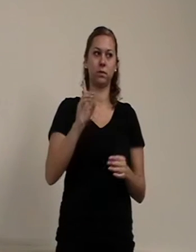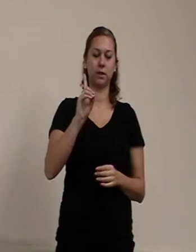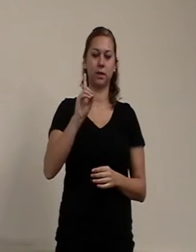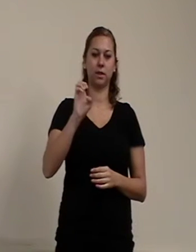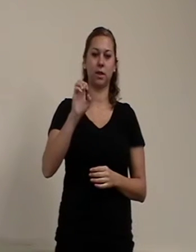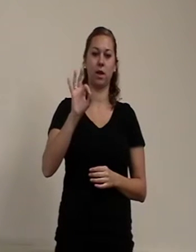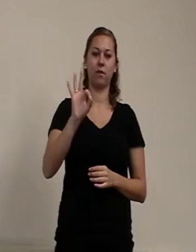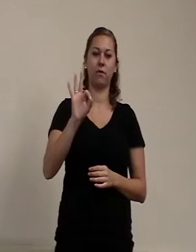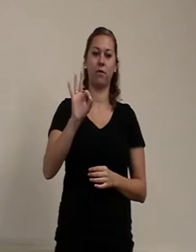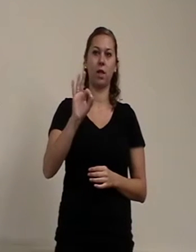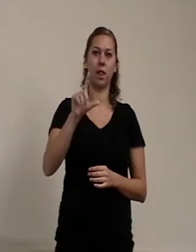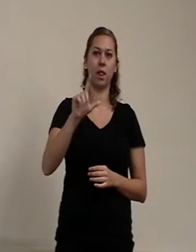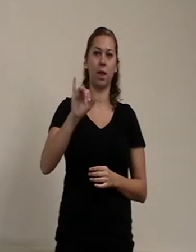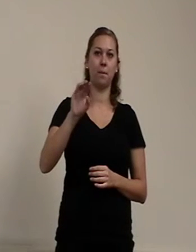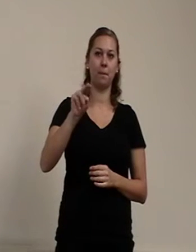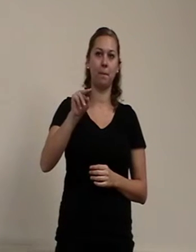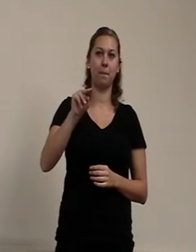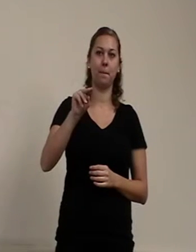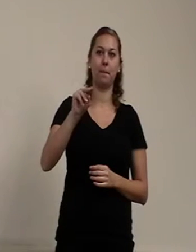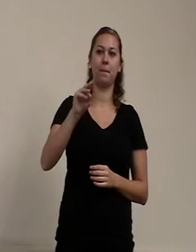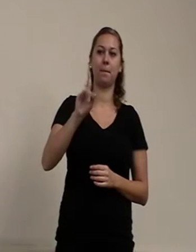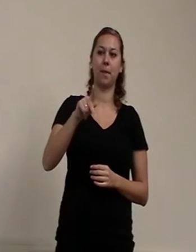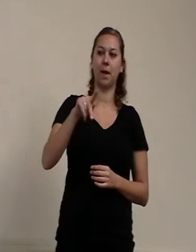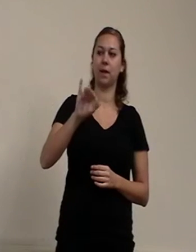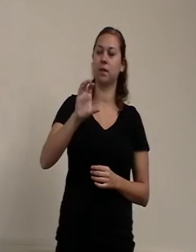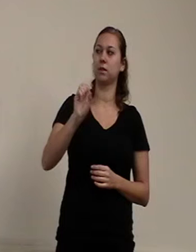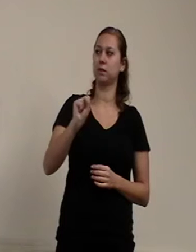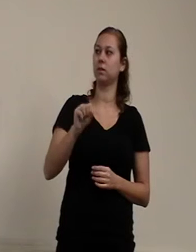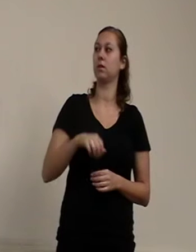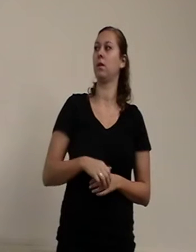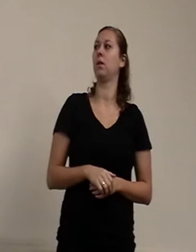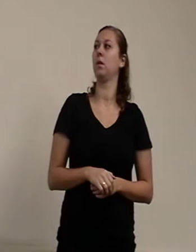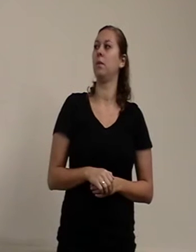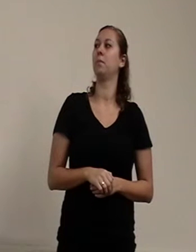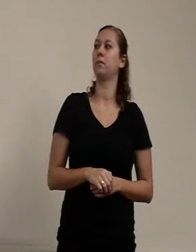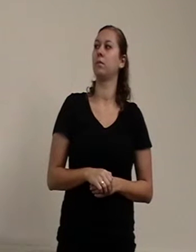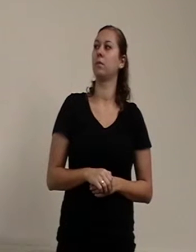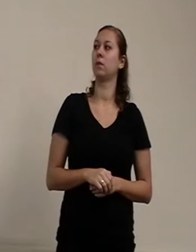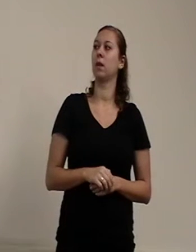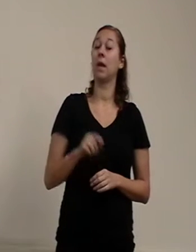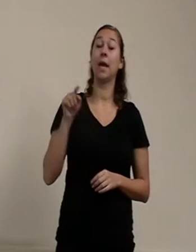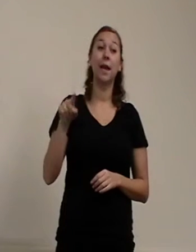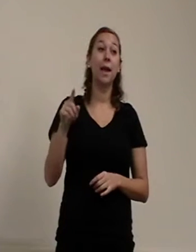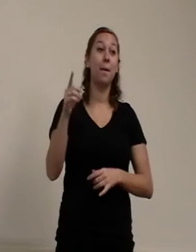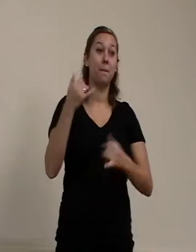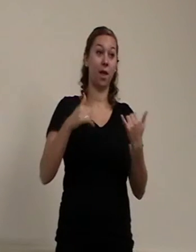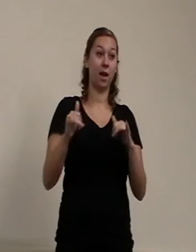Deaf Olympics, good. He played on the Italian national team in volleyball.